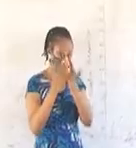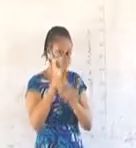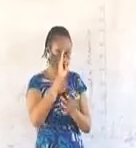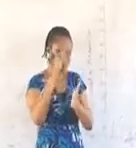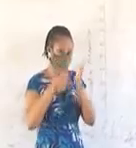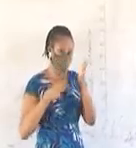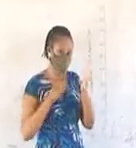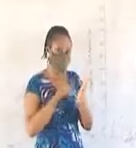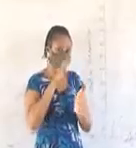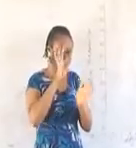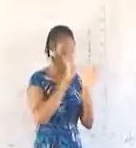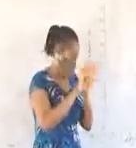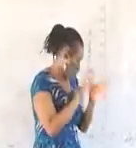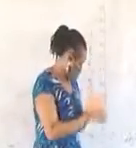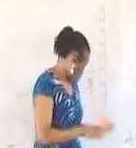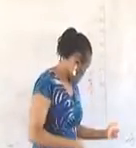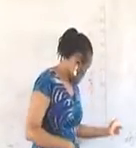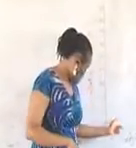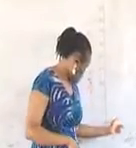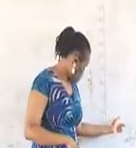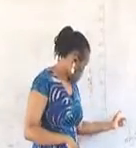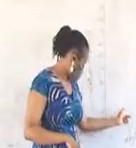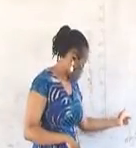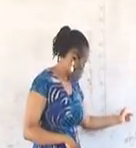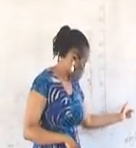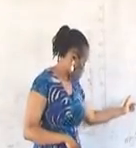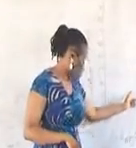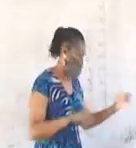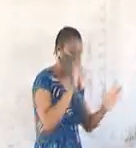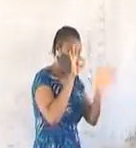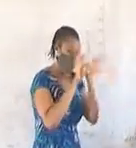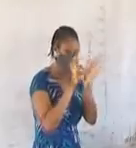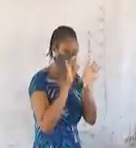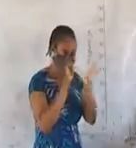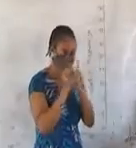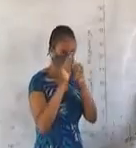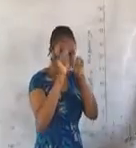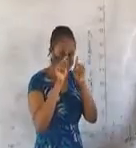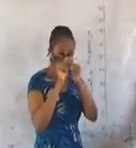50.5, 50.5 will give us 46.